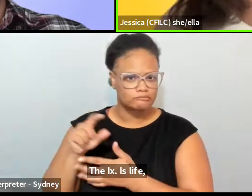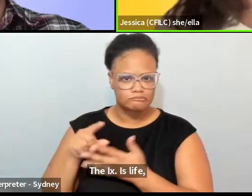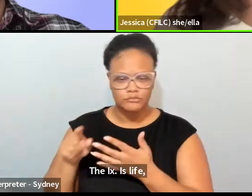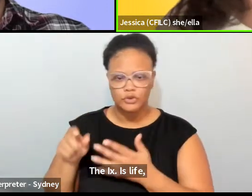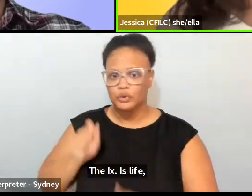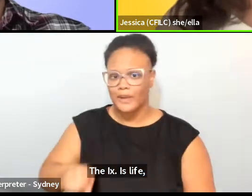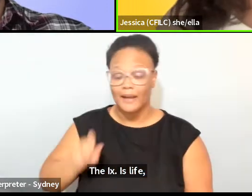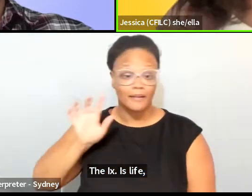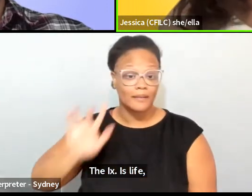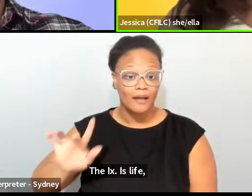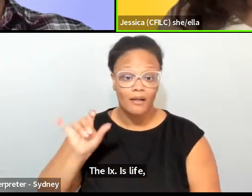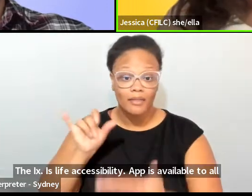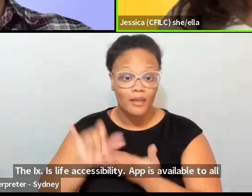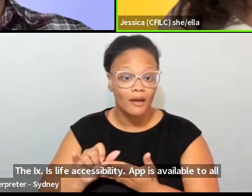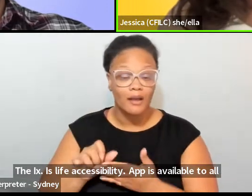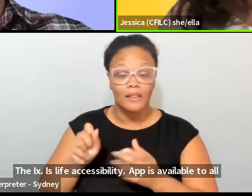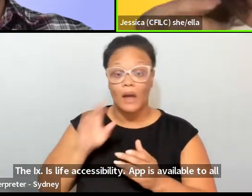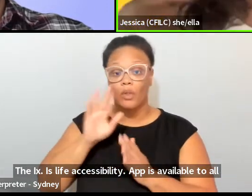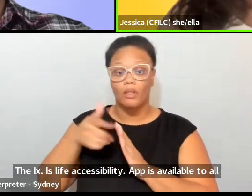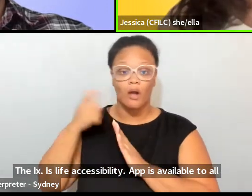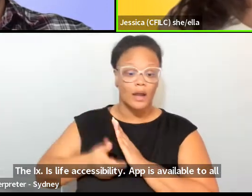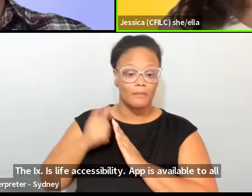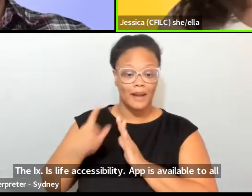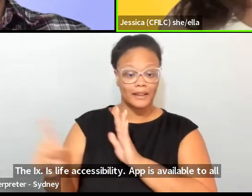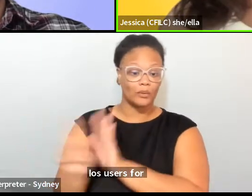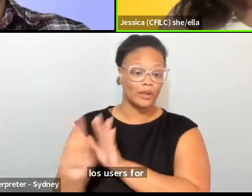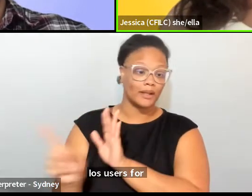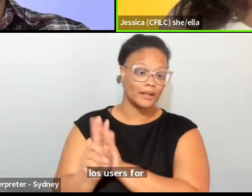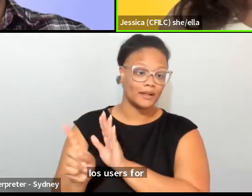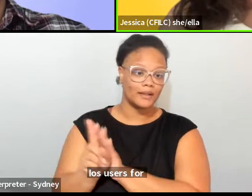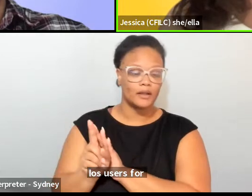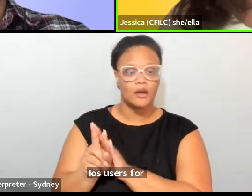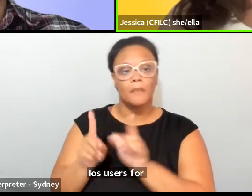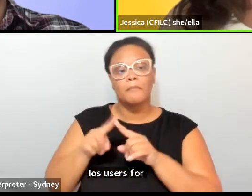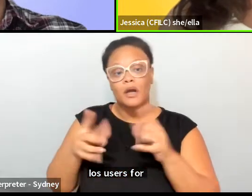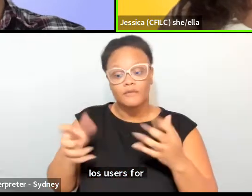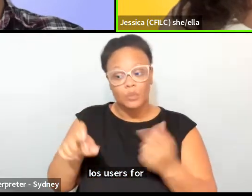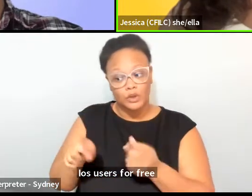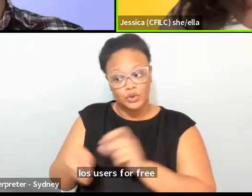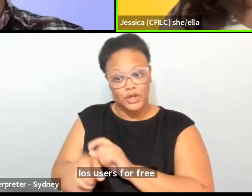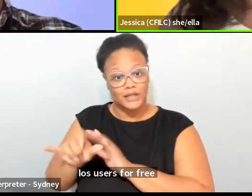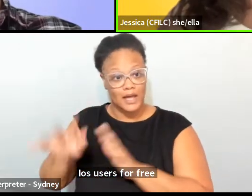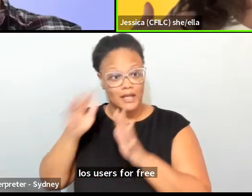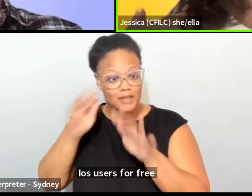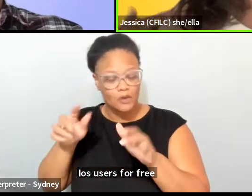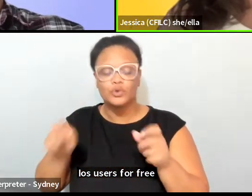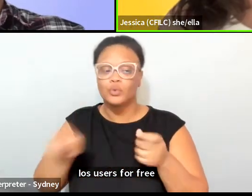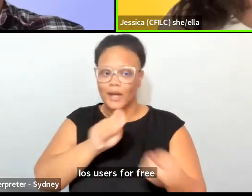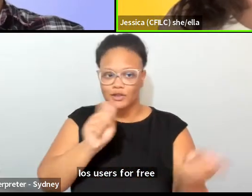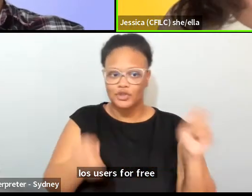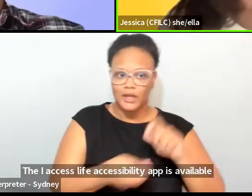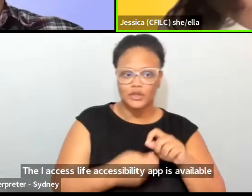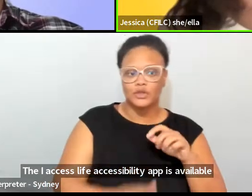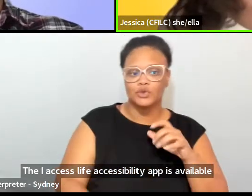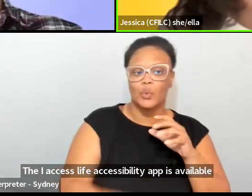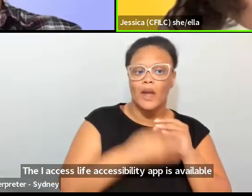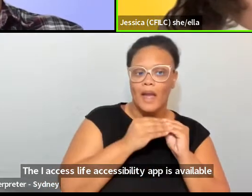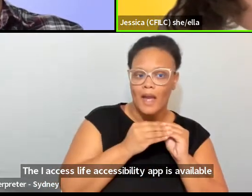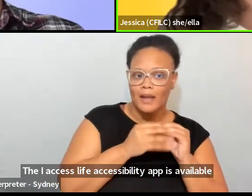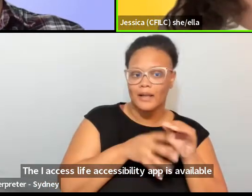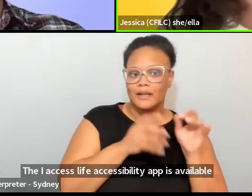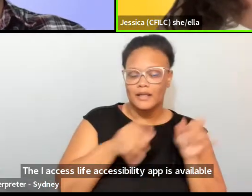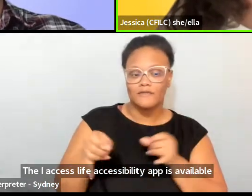and with that individual noise. However, if you were to want to change it, you can customize it to add an